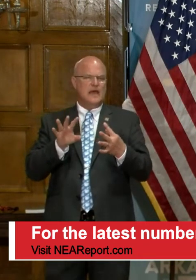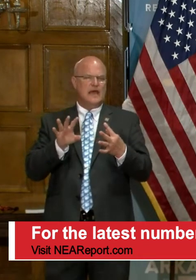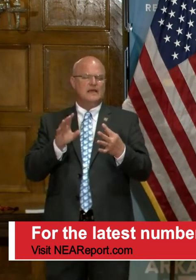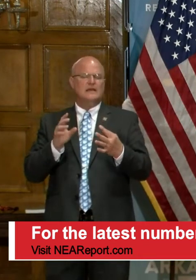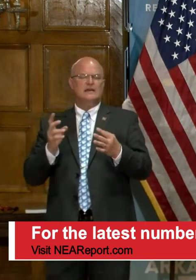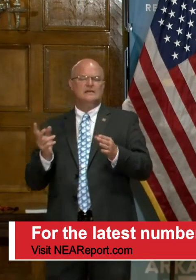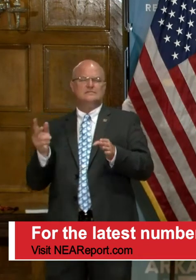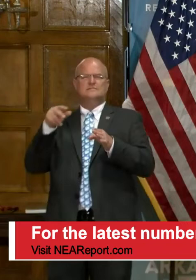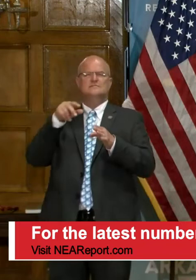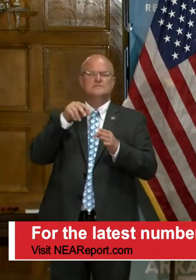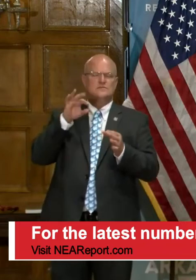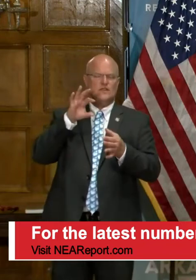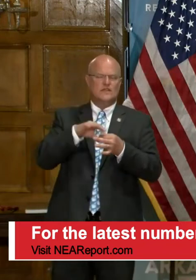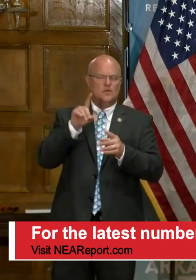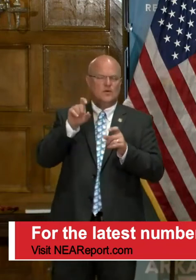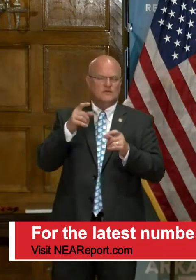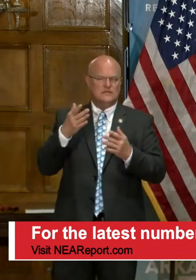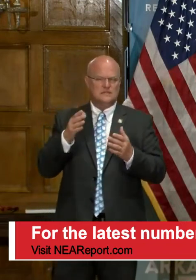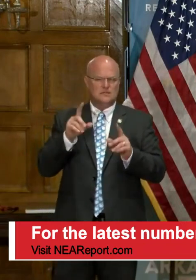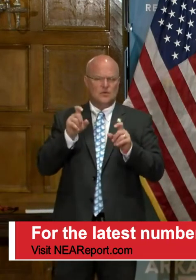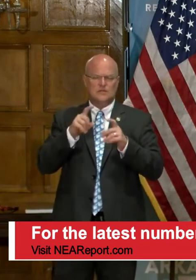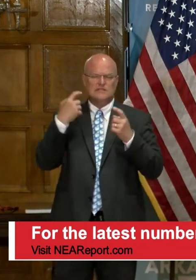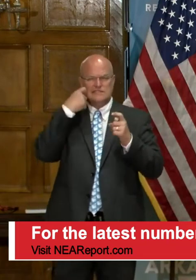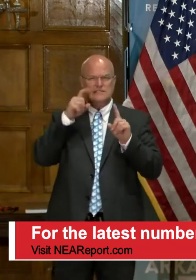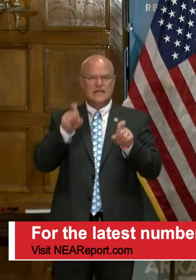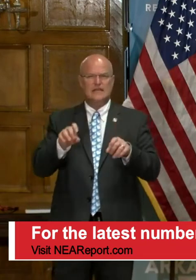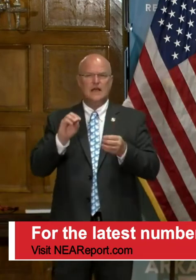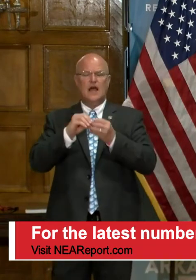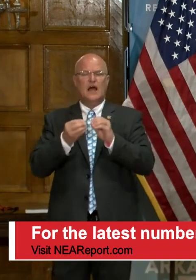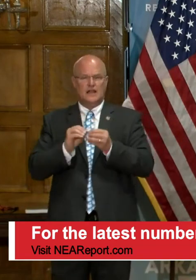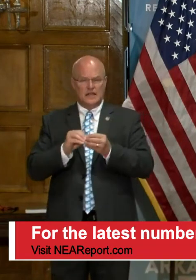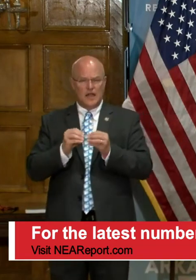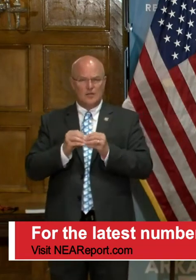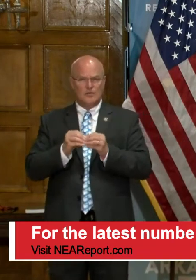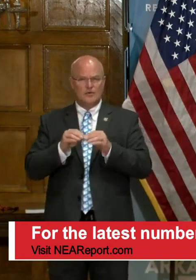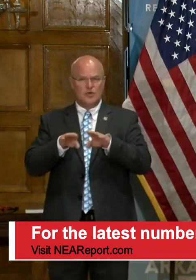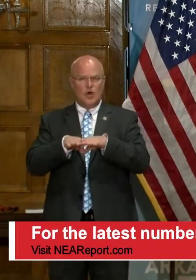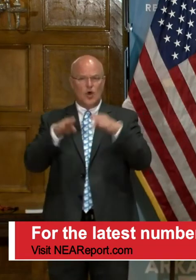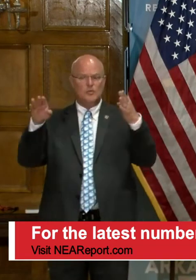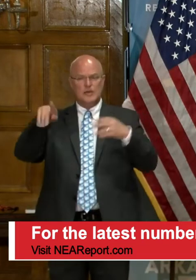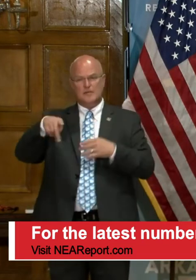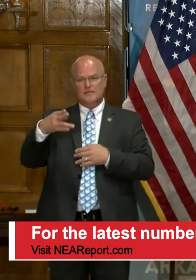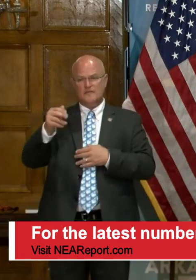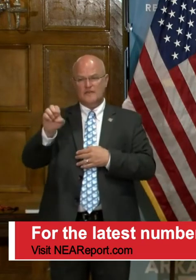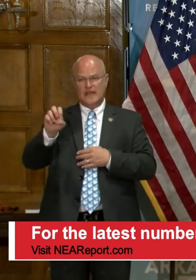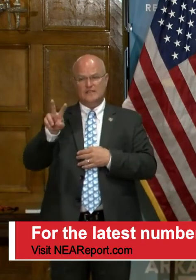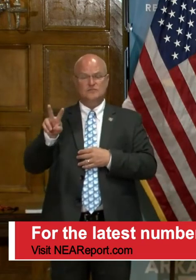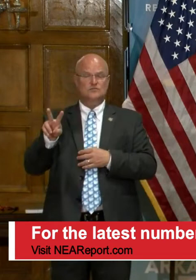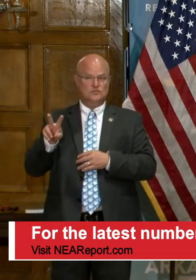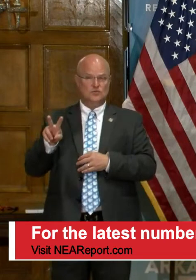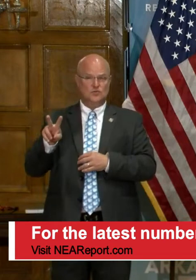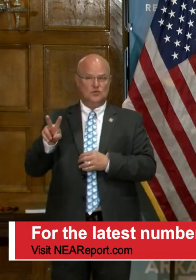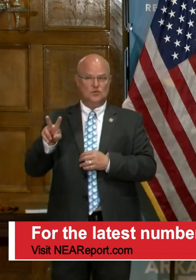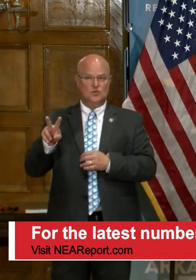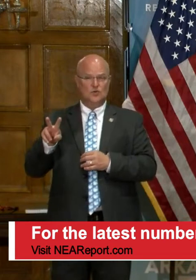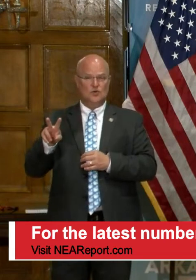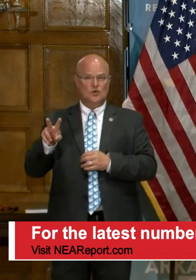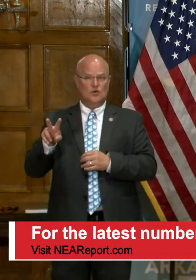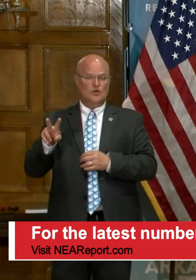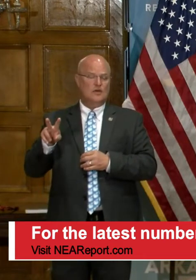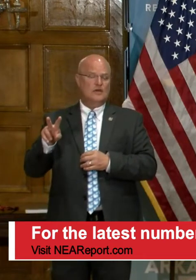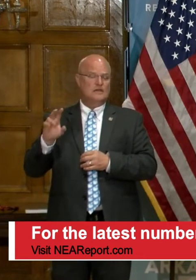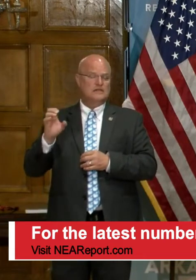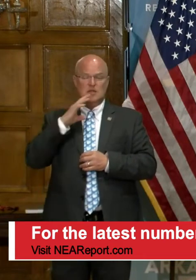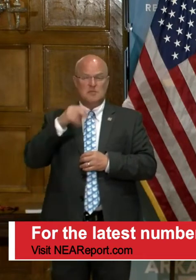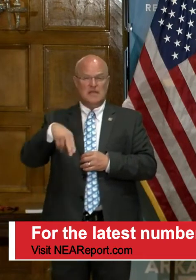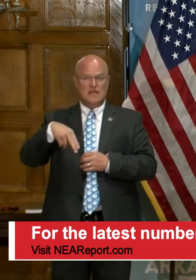that was just asked, but our neighbors over in Oklahoma did just open up phase 2 today. Their cases seem to have